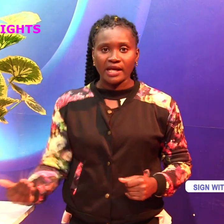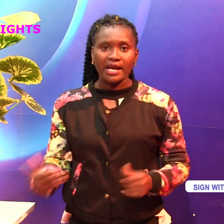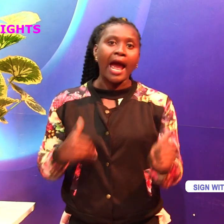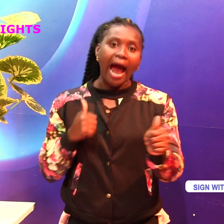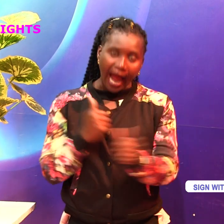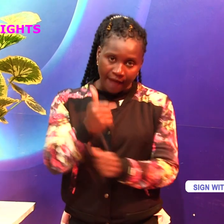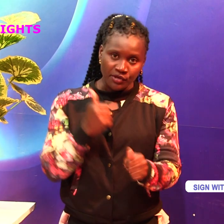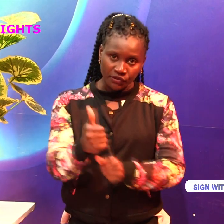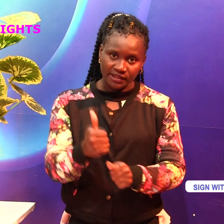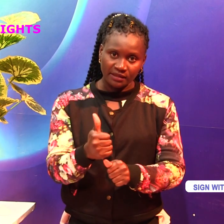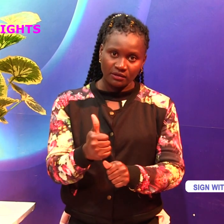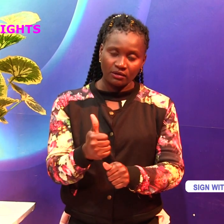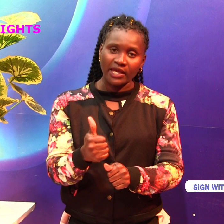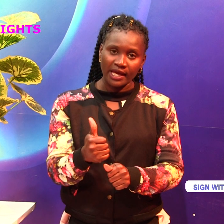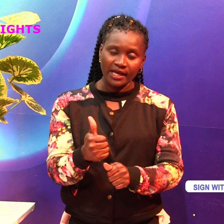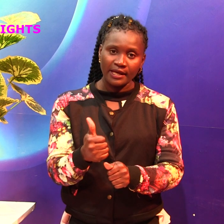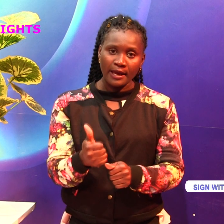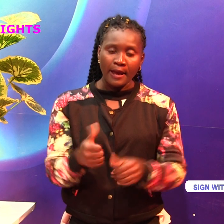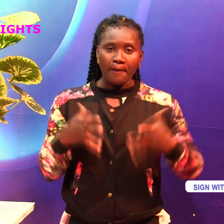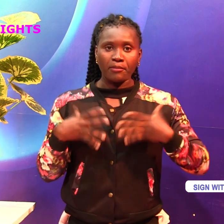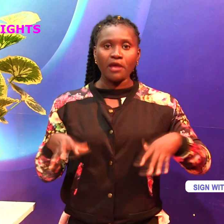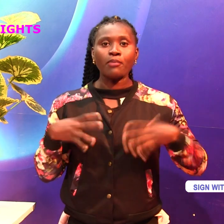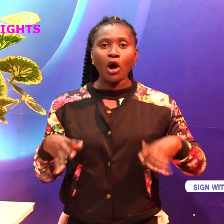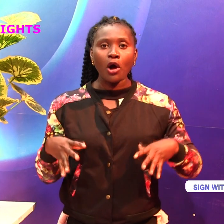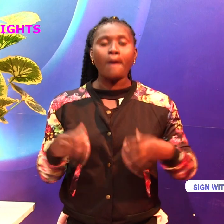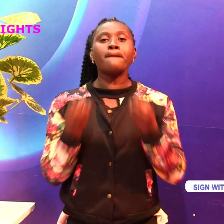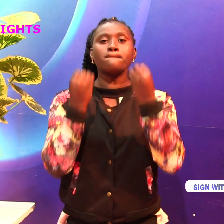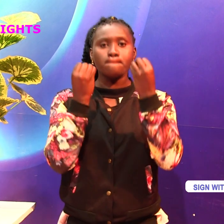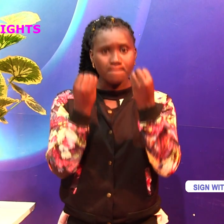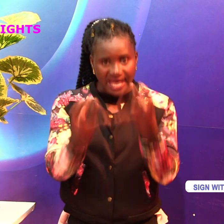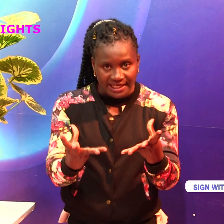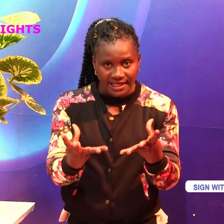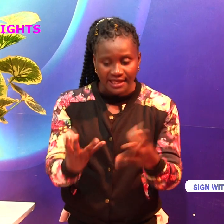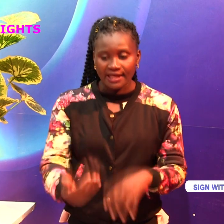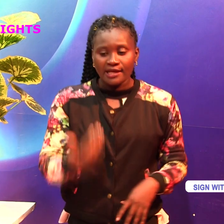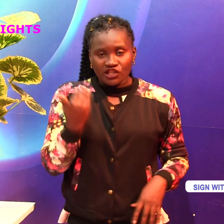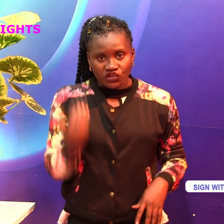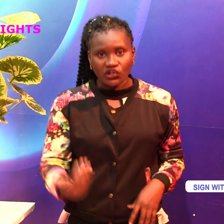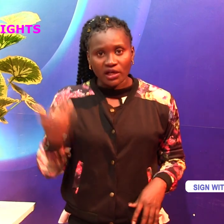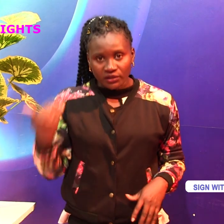children abuse. Okay? People many,